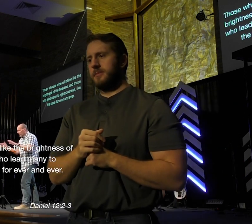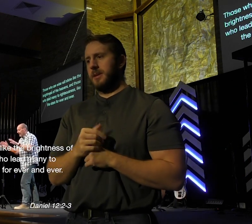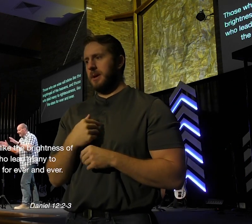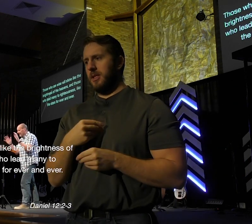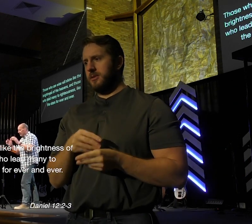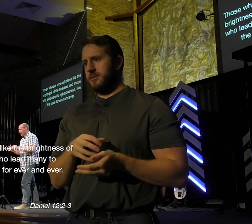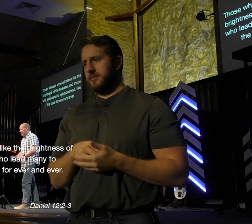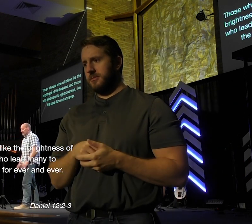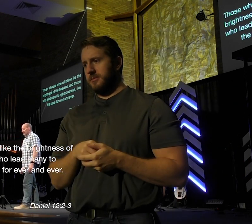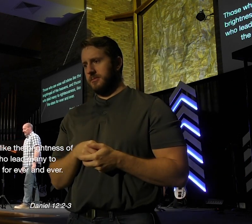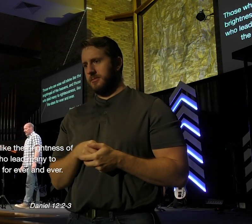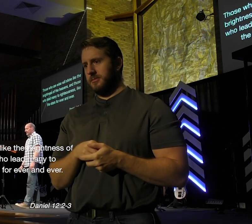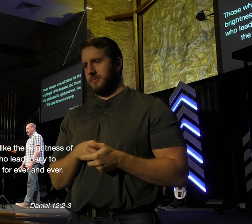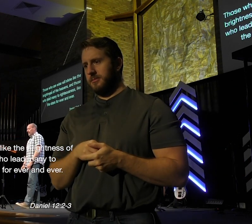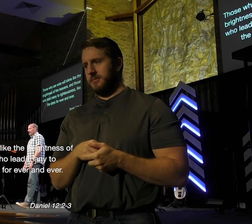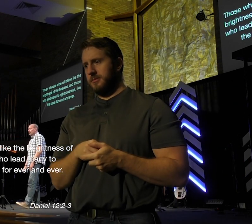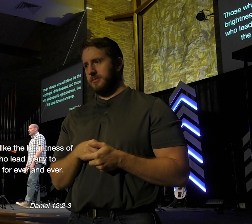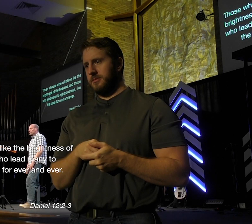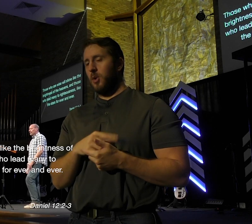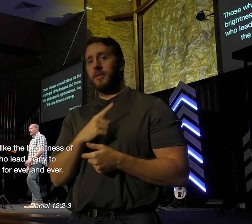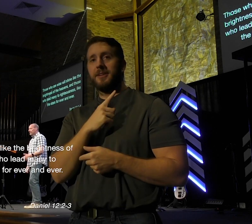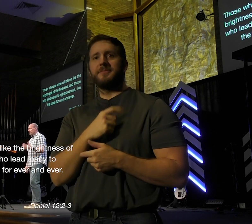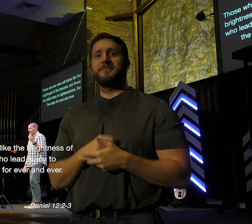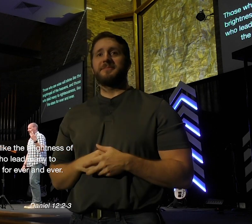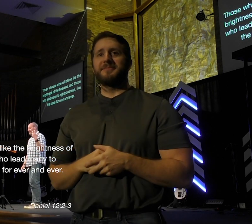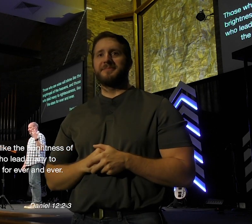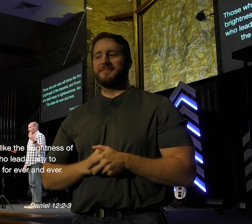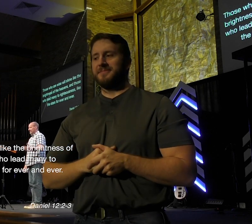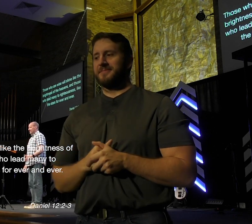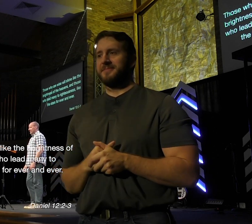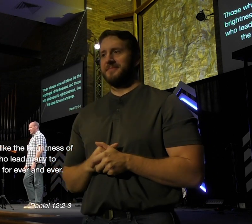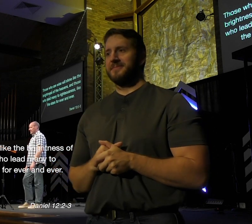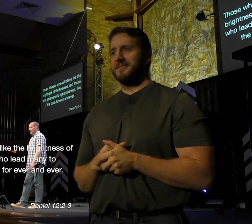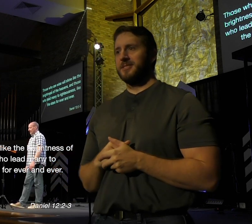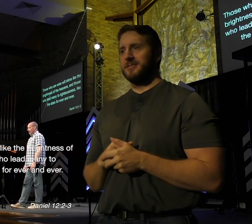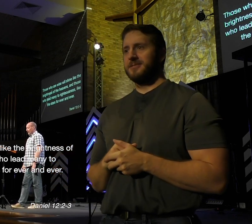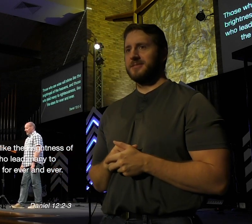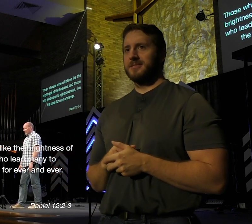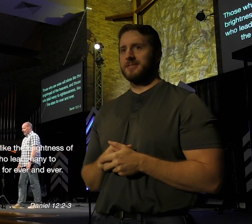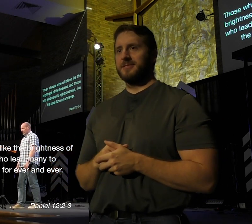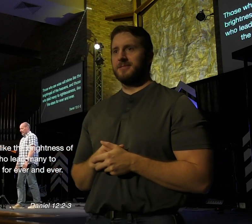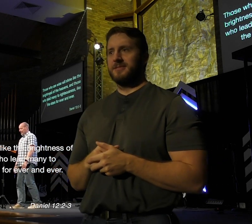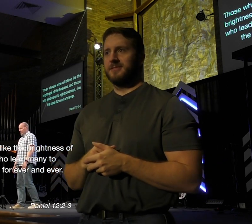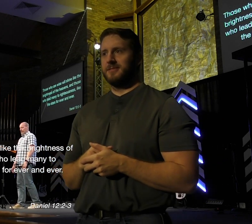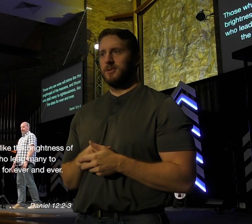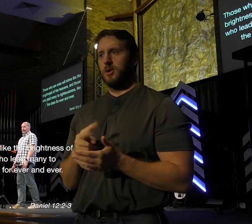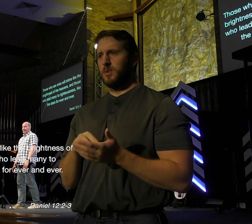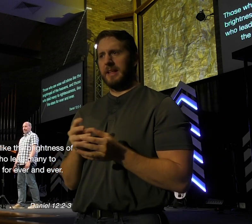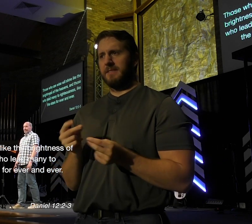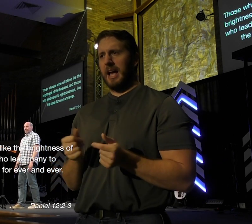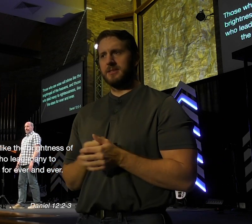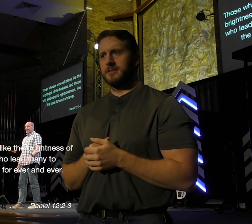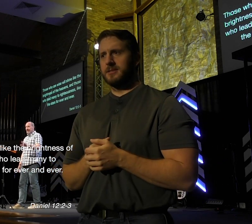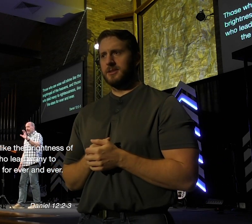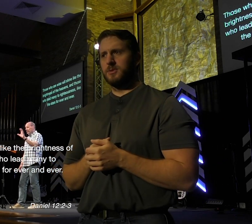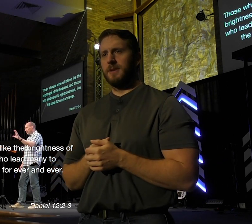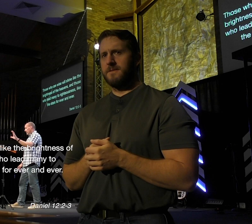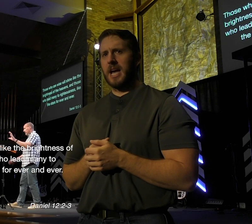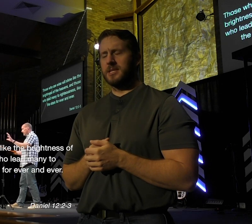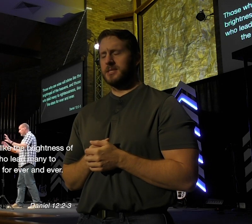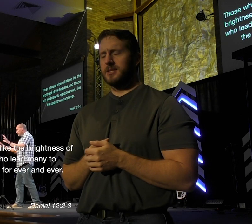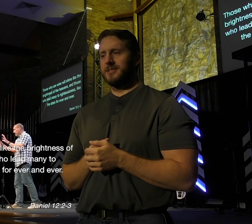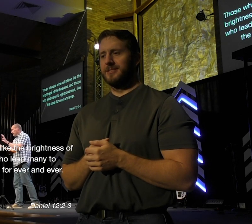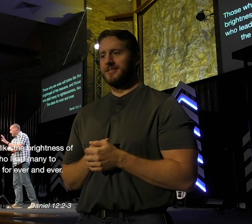will shine like the brightness of the heavens, and those who lead many to righteousness like the stars forever and ever. They